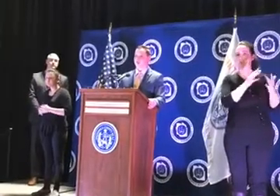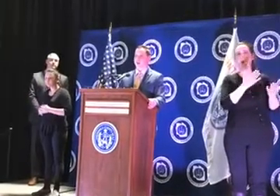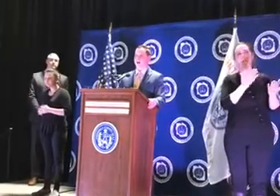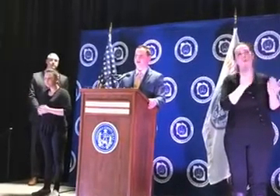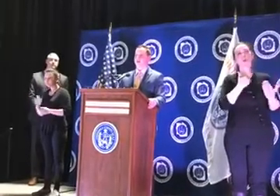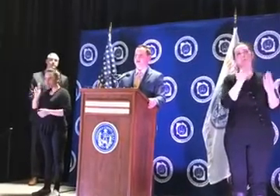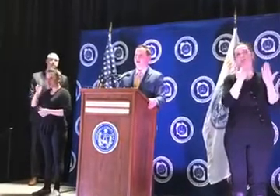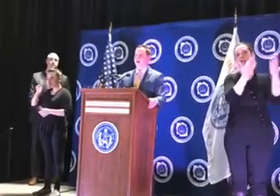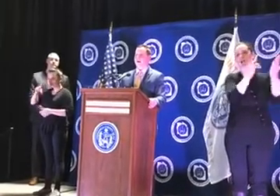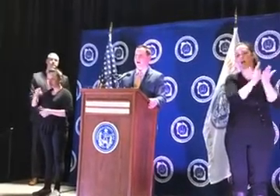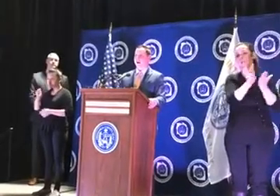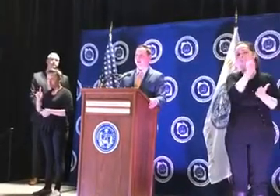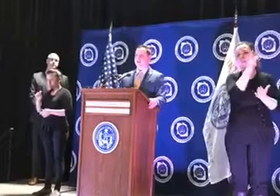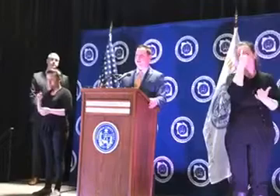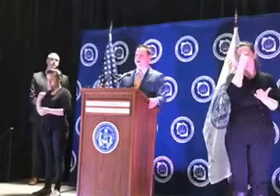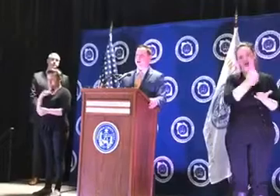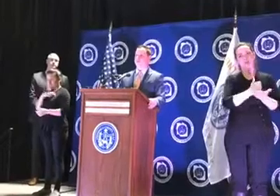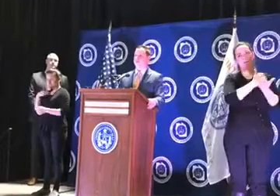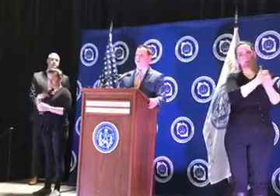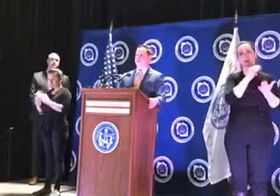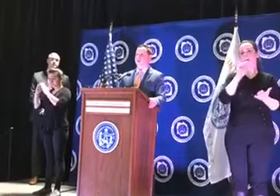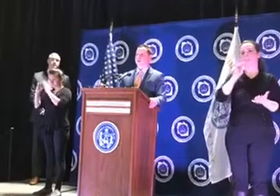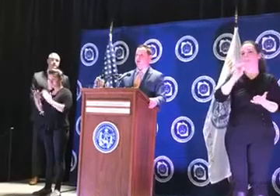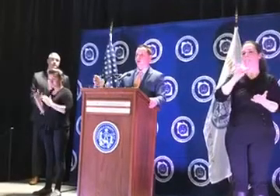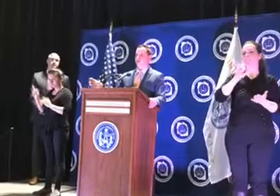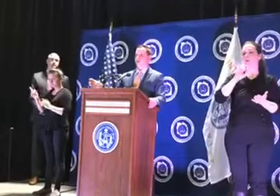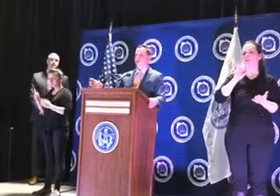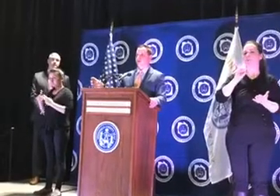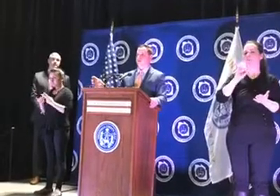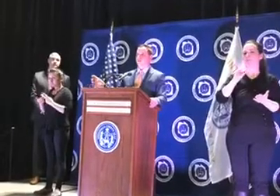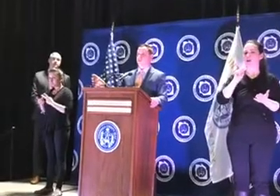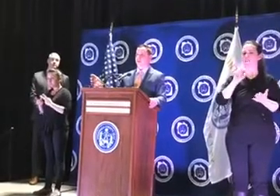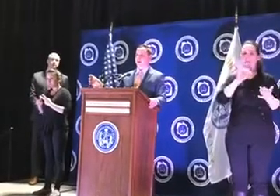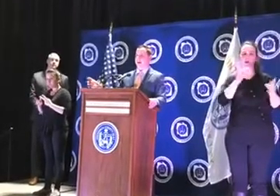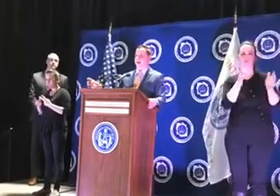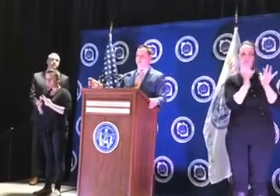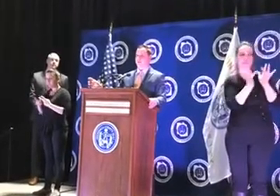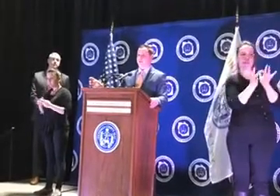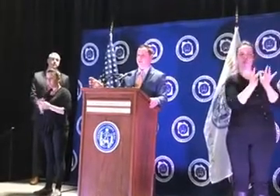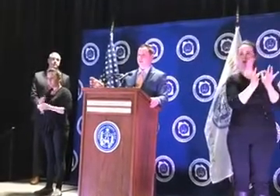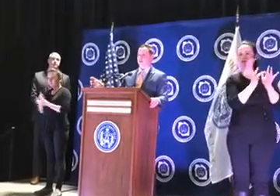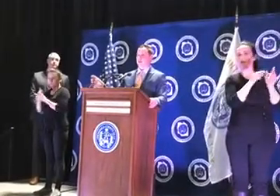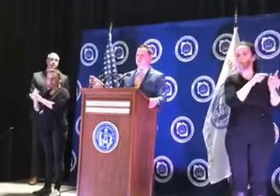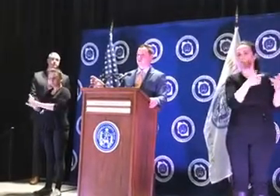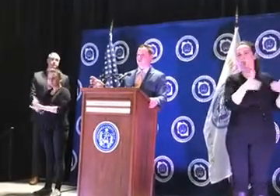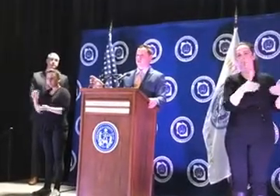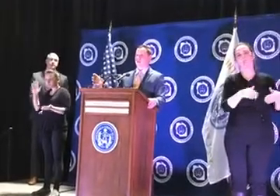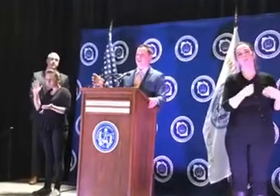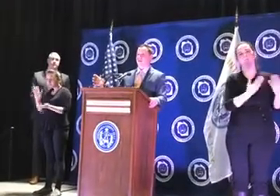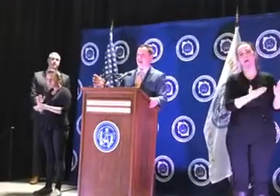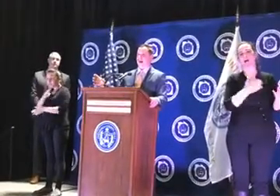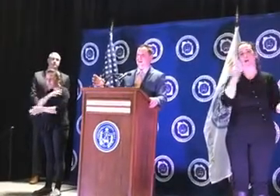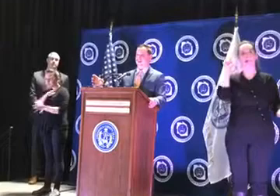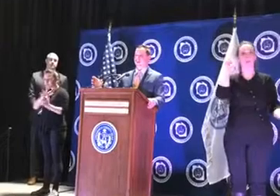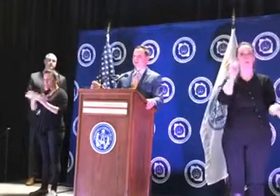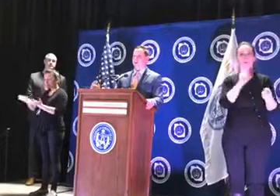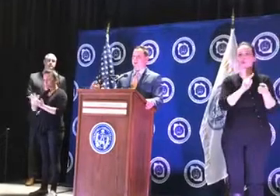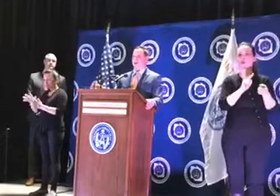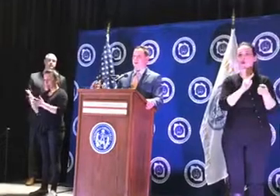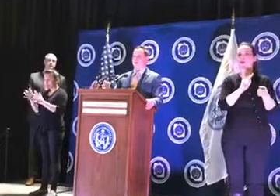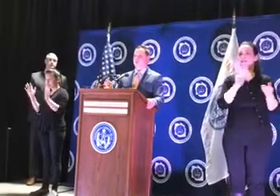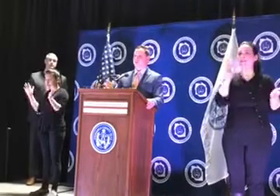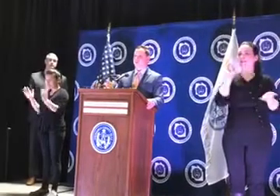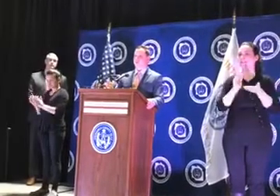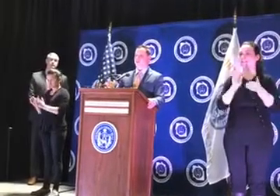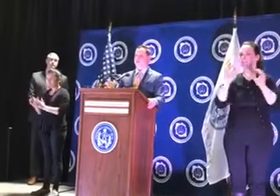Microsoft for that. Again, this helps keep the emergency rooms and the hospitals' infrastructure intact so